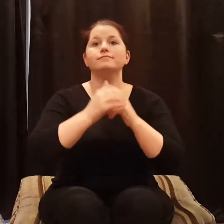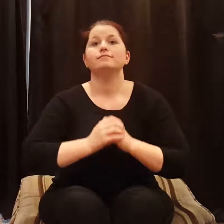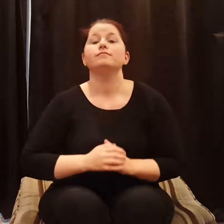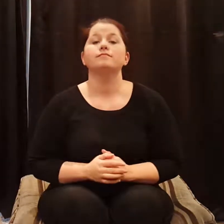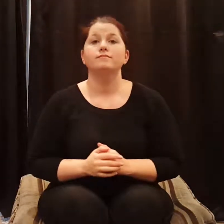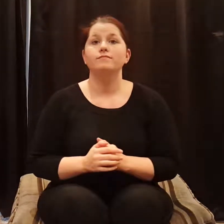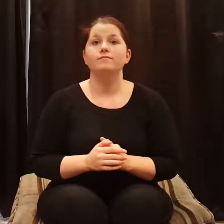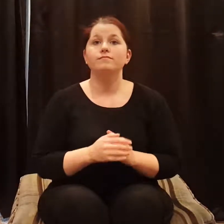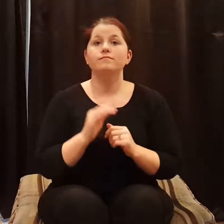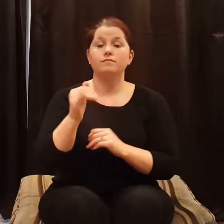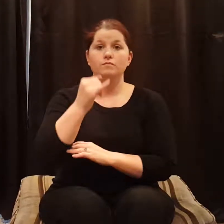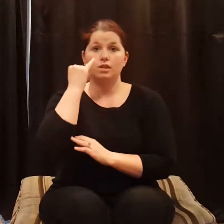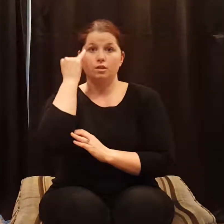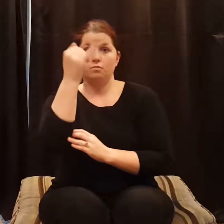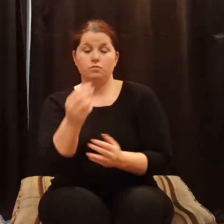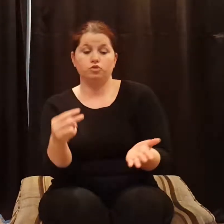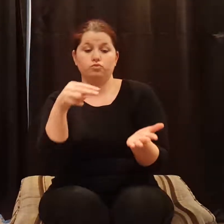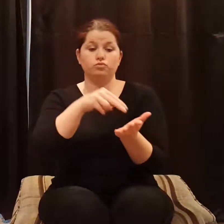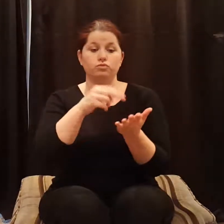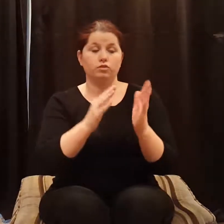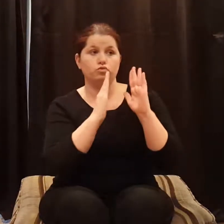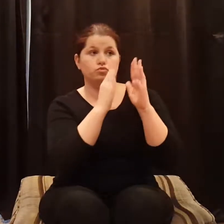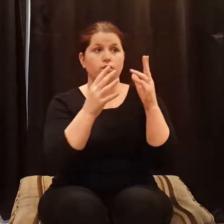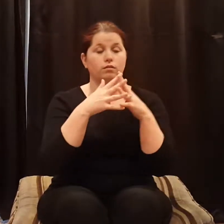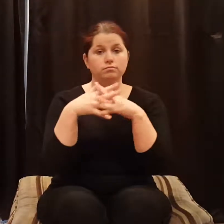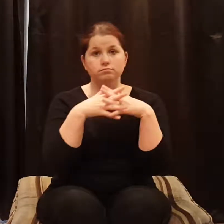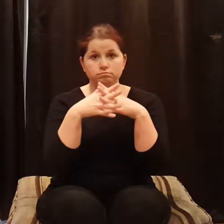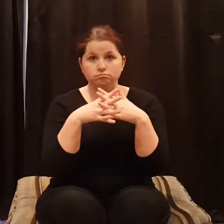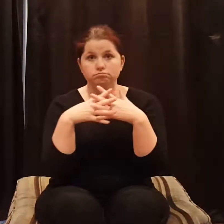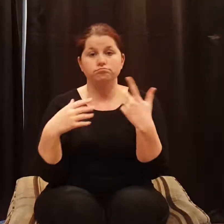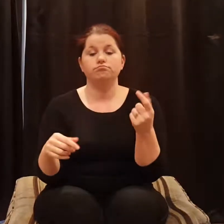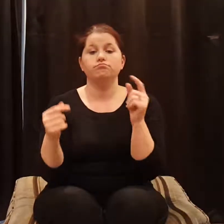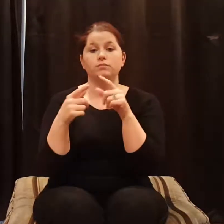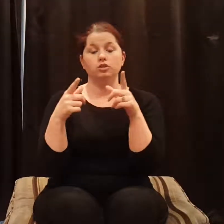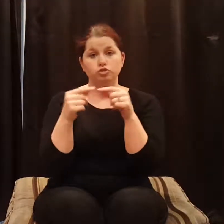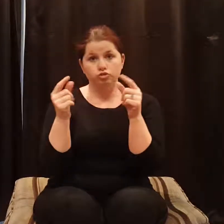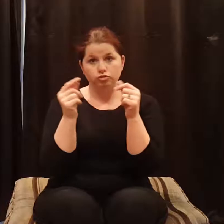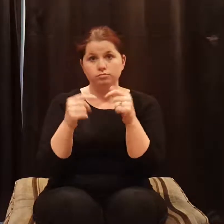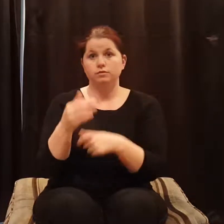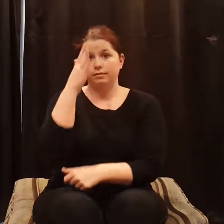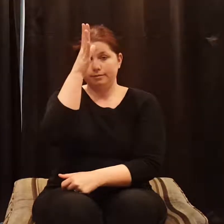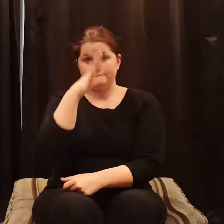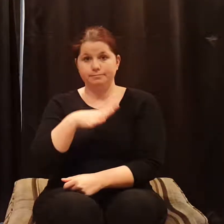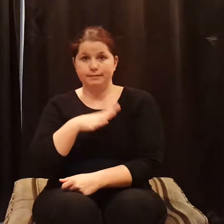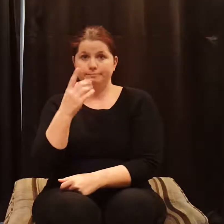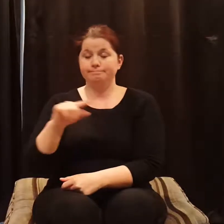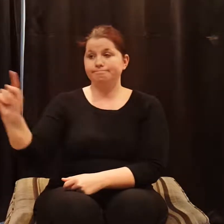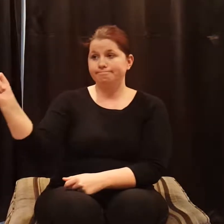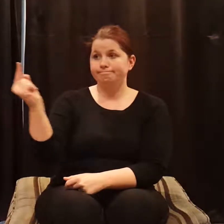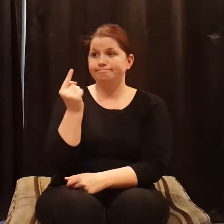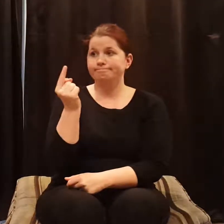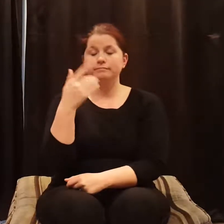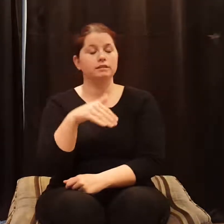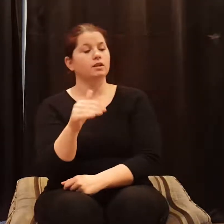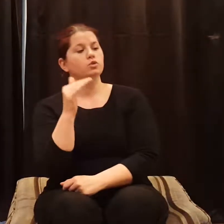imagine you're standing on a street anywhere in America, and a Japanese man comes up to you and says, excuse me, what is the name of this block? And